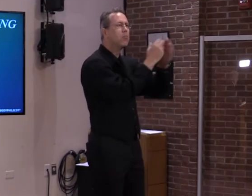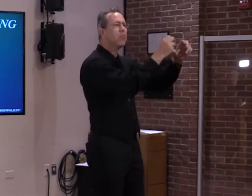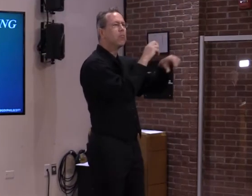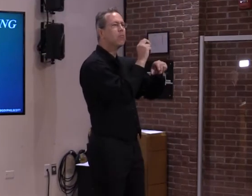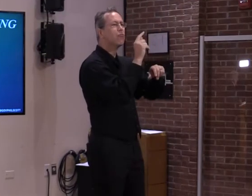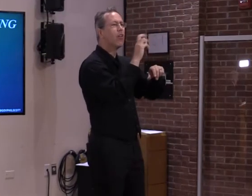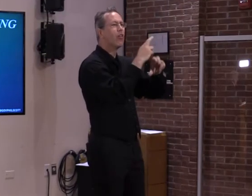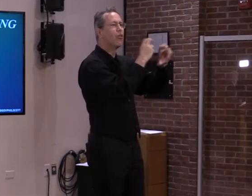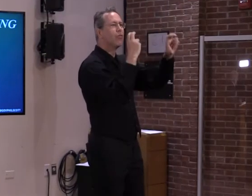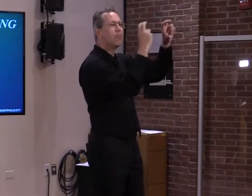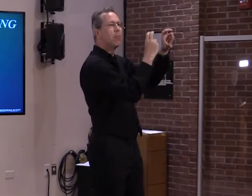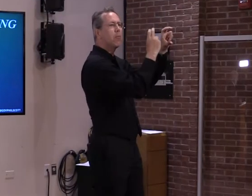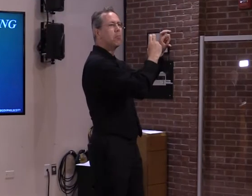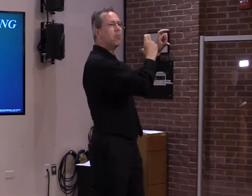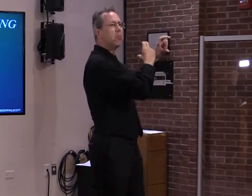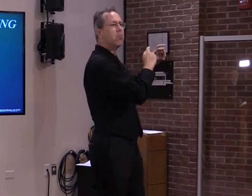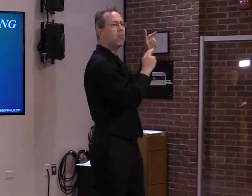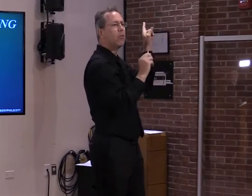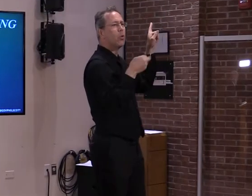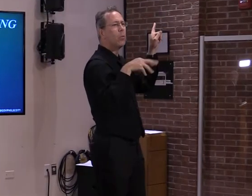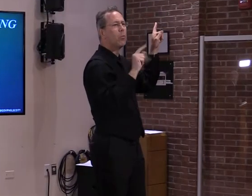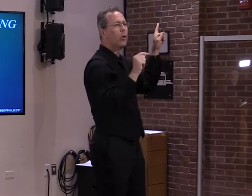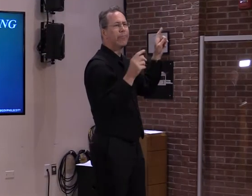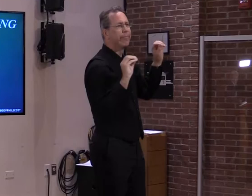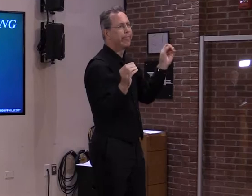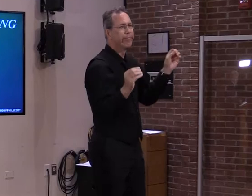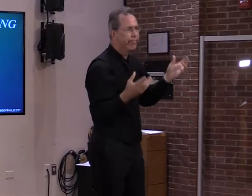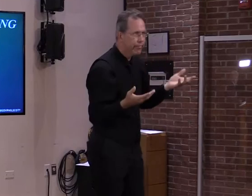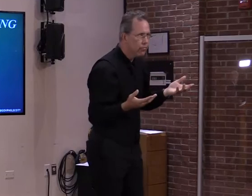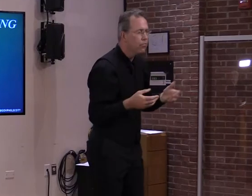we've usually done is use our local partners in order to